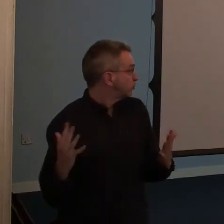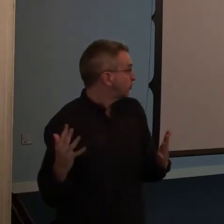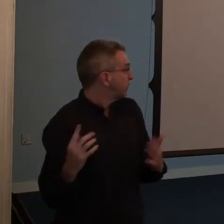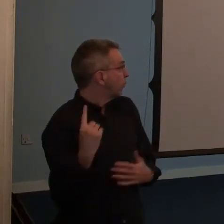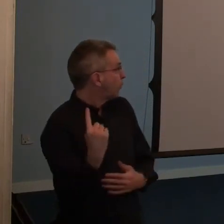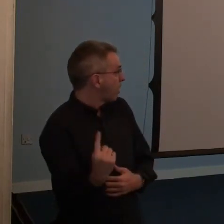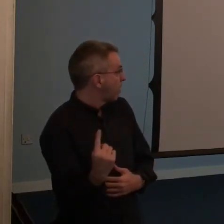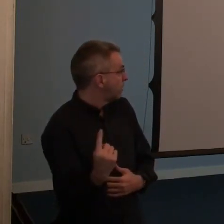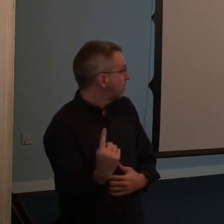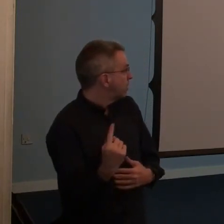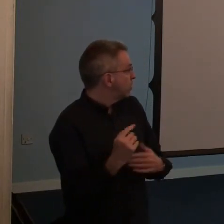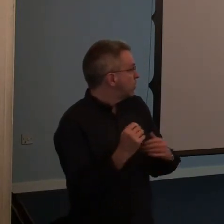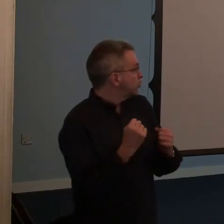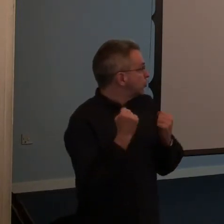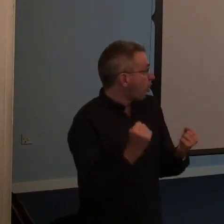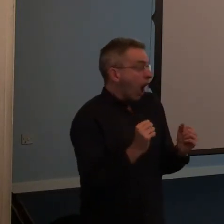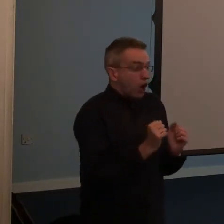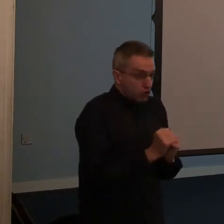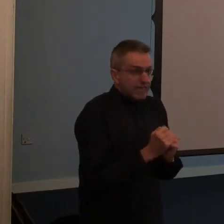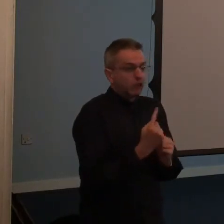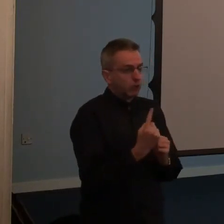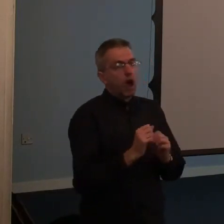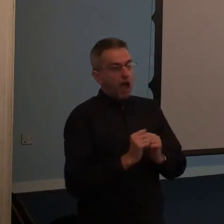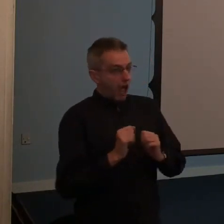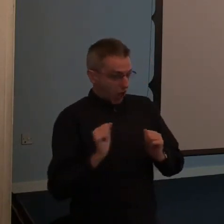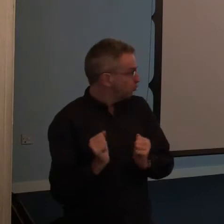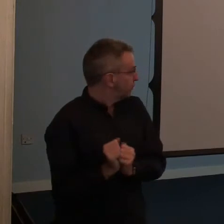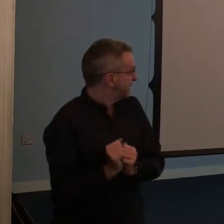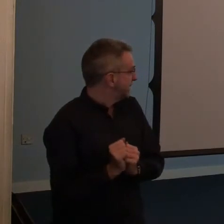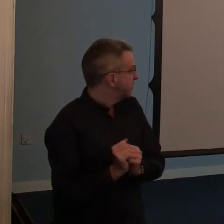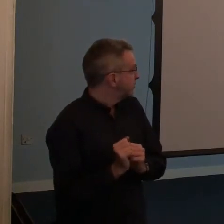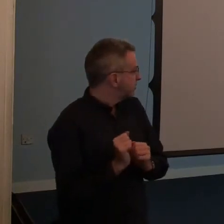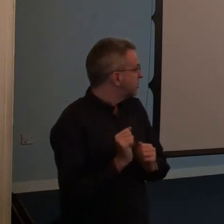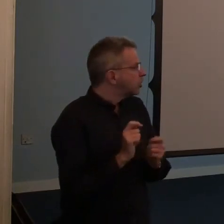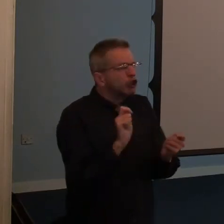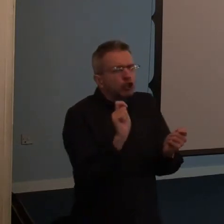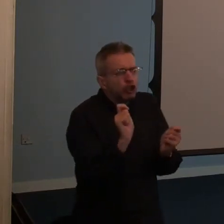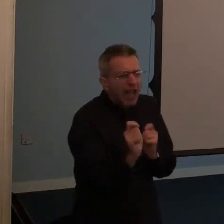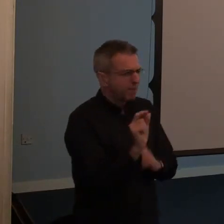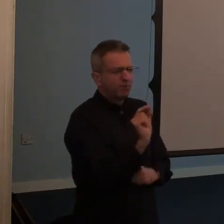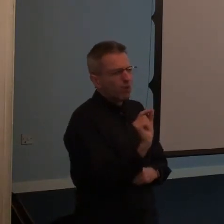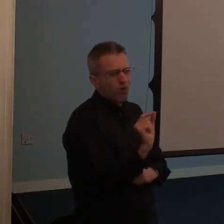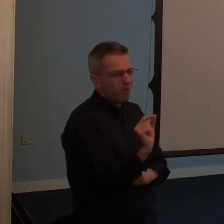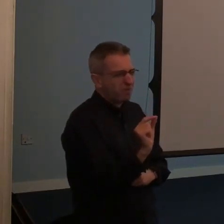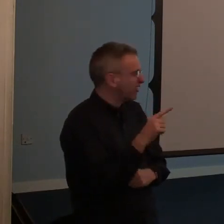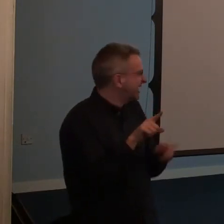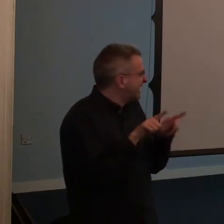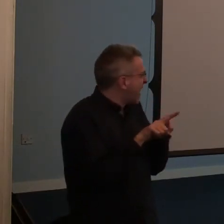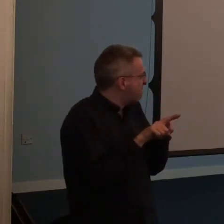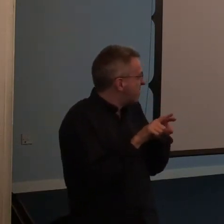We had one person went from disagree to strongly disagree, and one person went from strongly agree to agree. So they did change, but they only moved